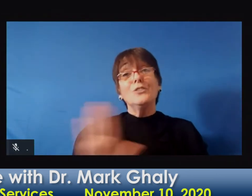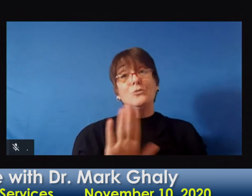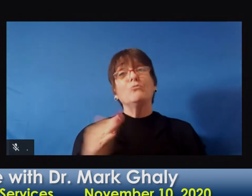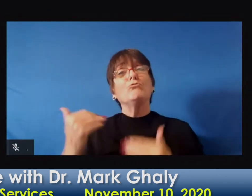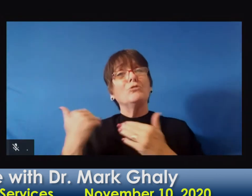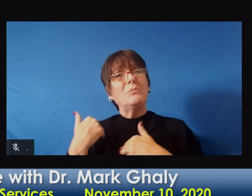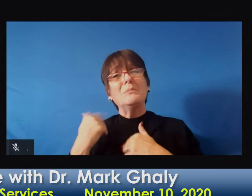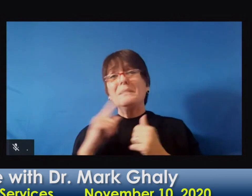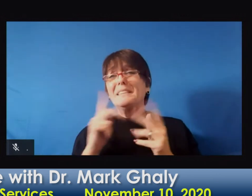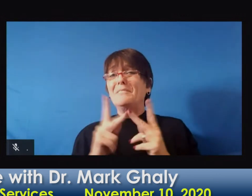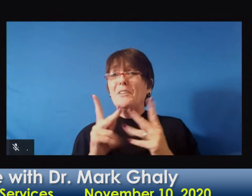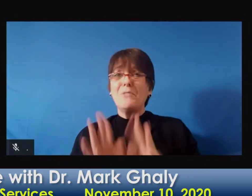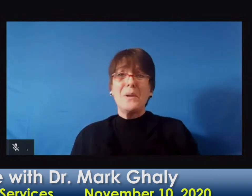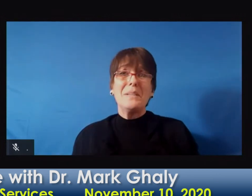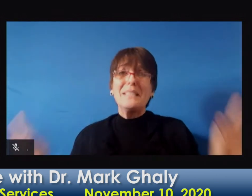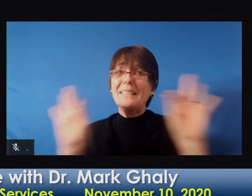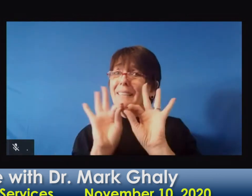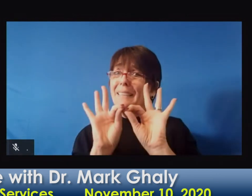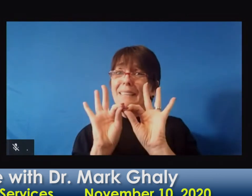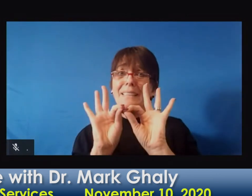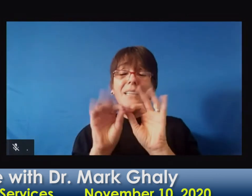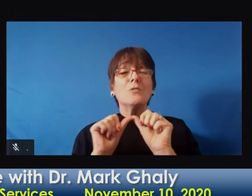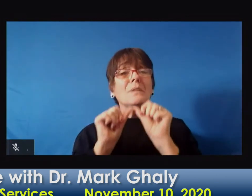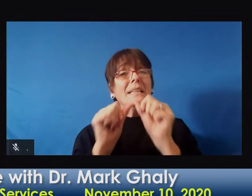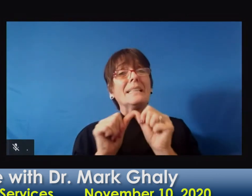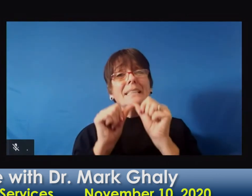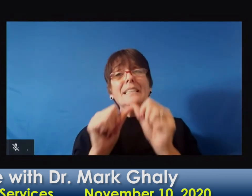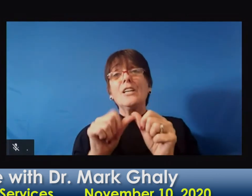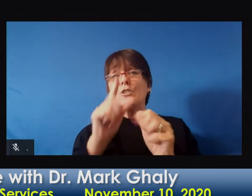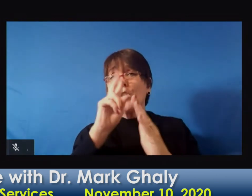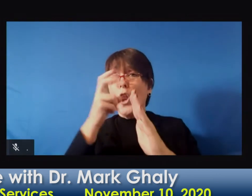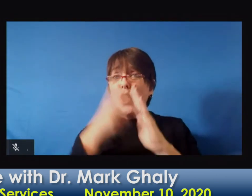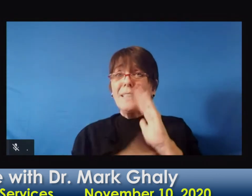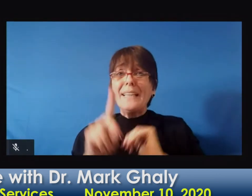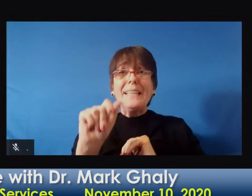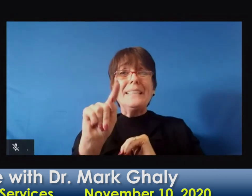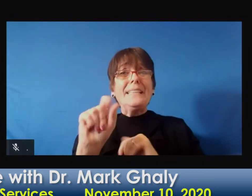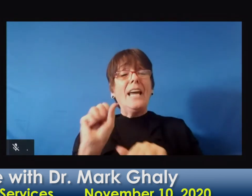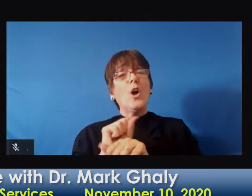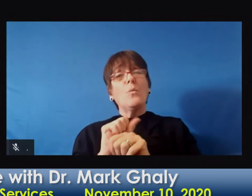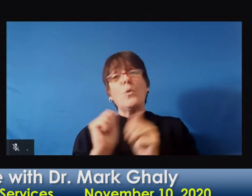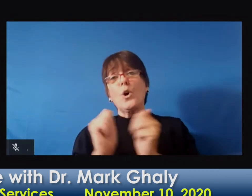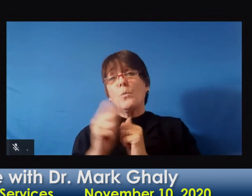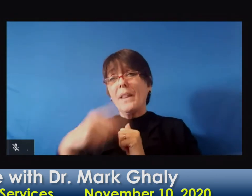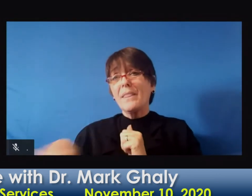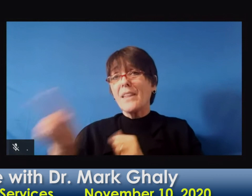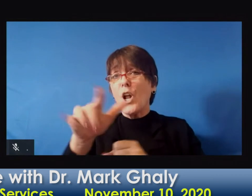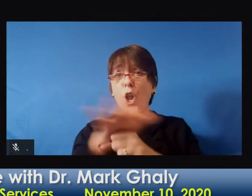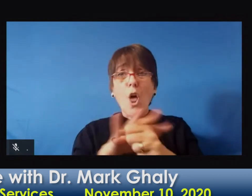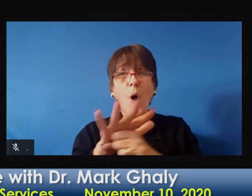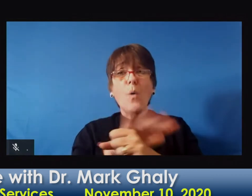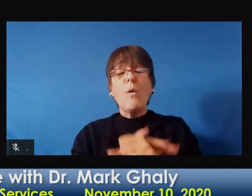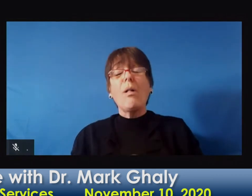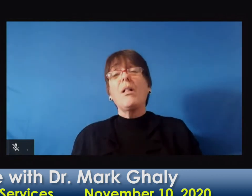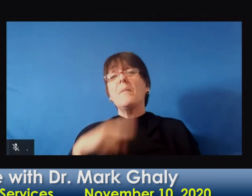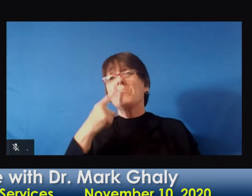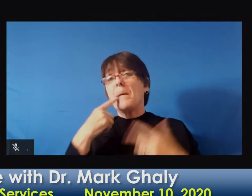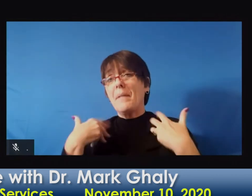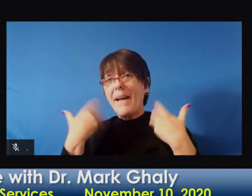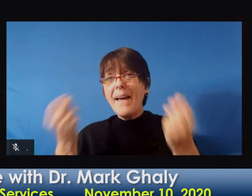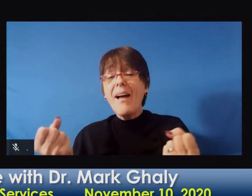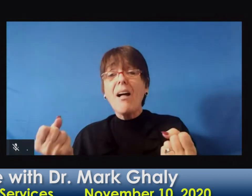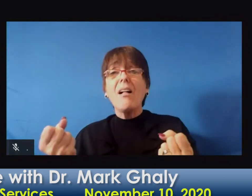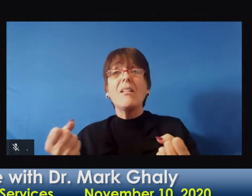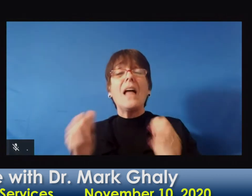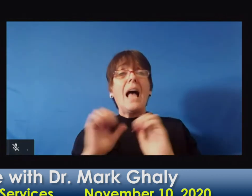very key. We will continue to dig into those data, work with our local public health partners, dig in deeper to the